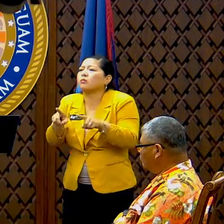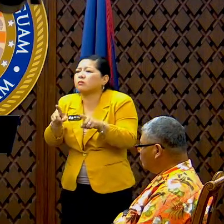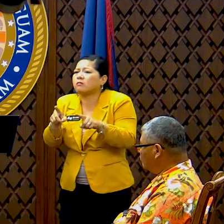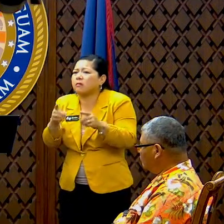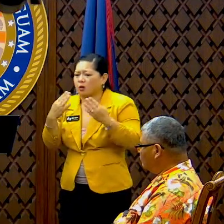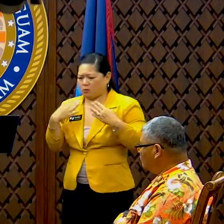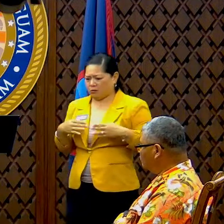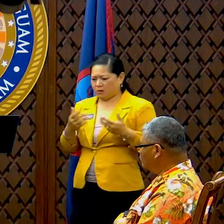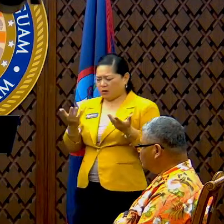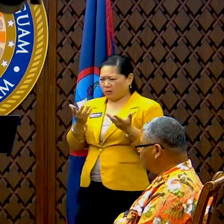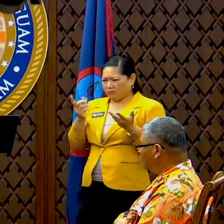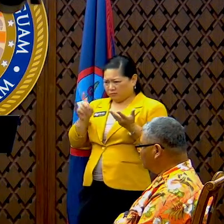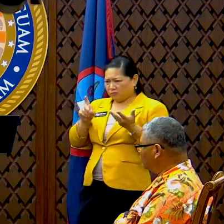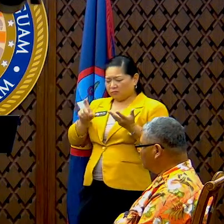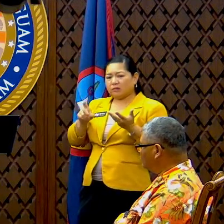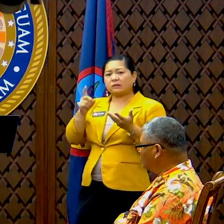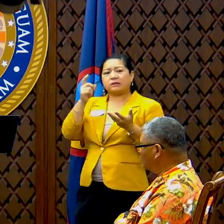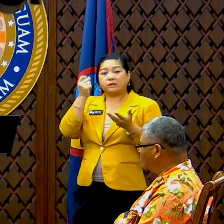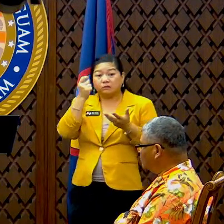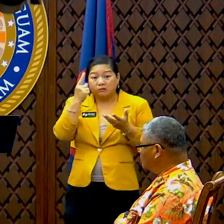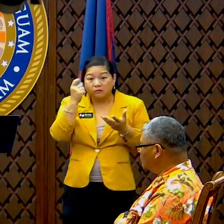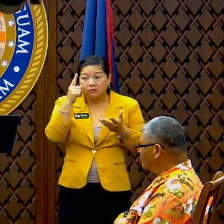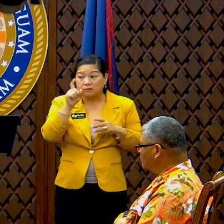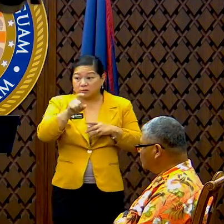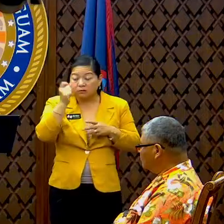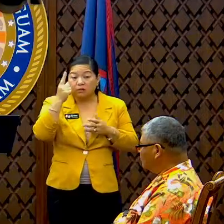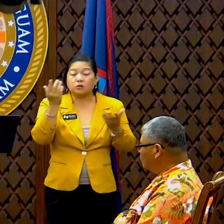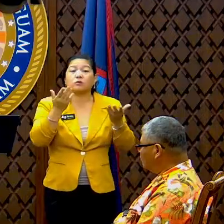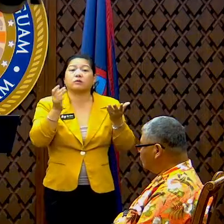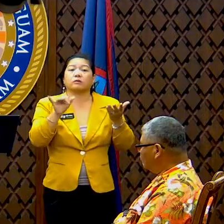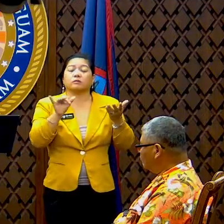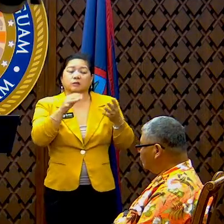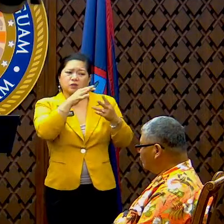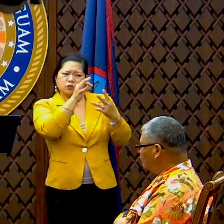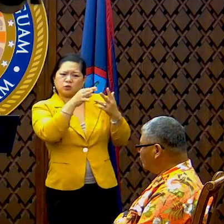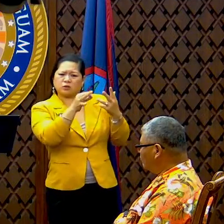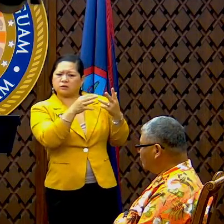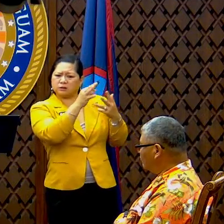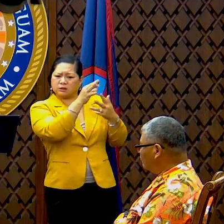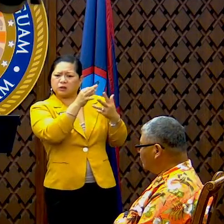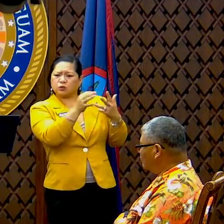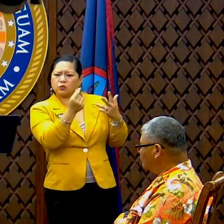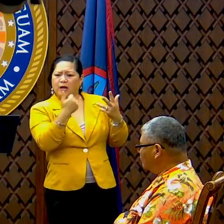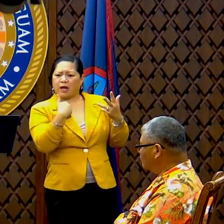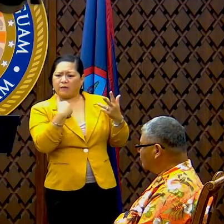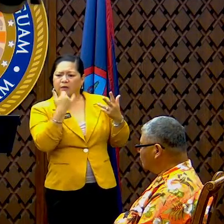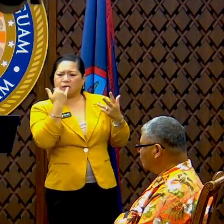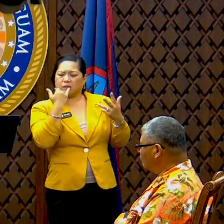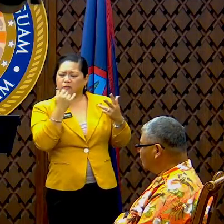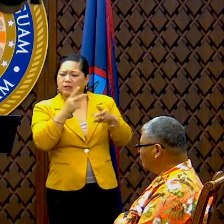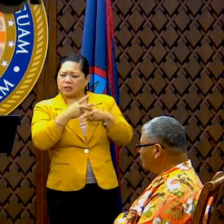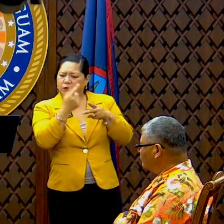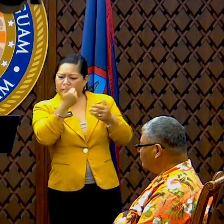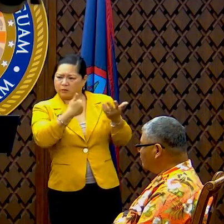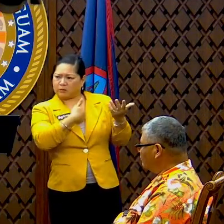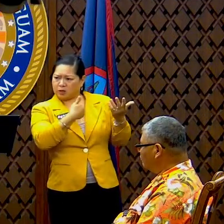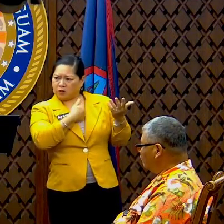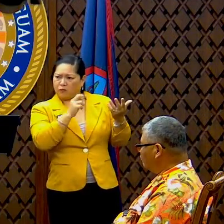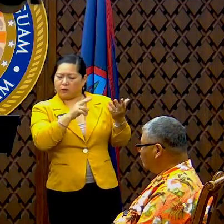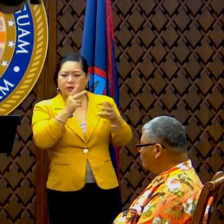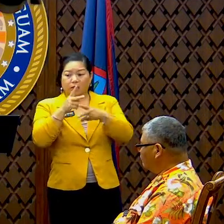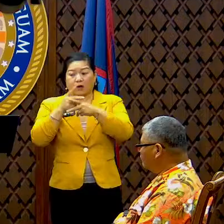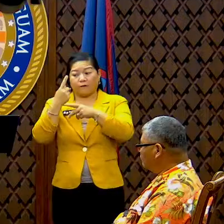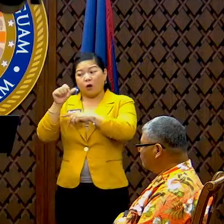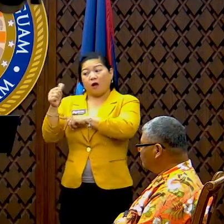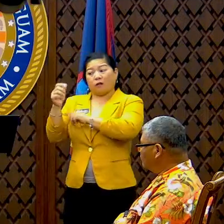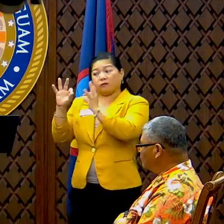them. And they need to understand what their choices are going to be in caring for themselves and caring